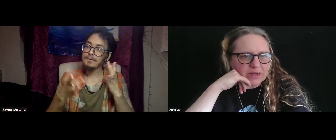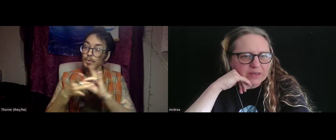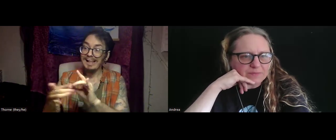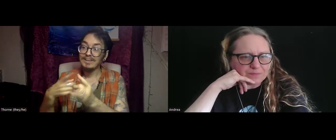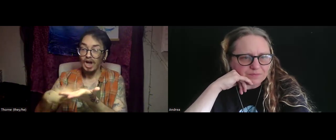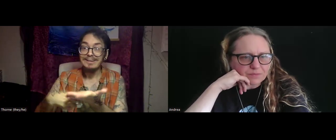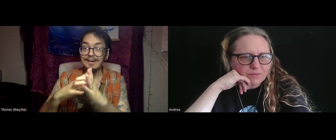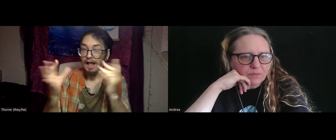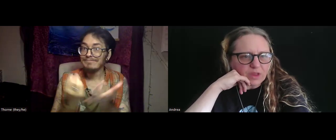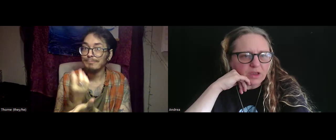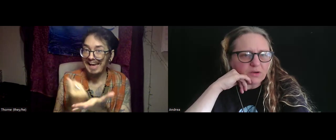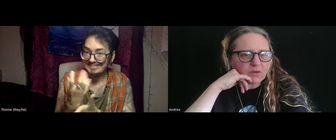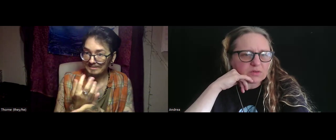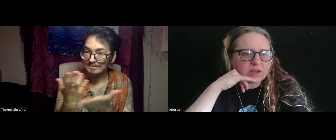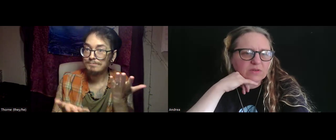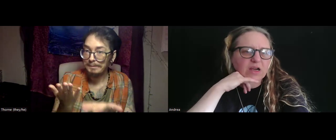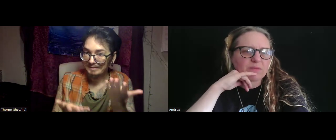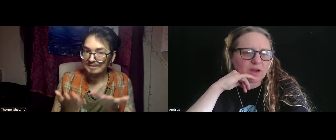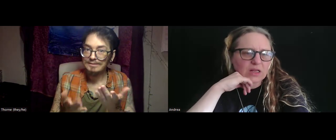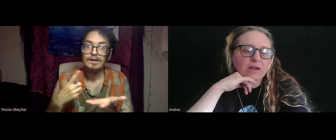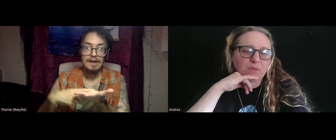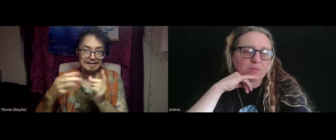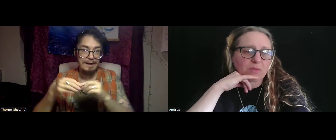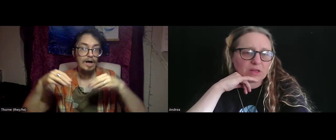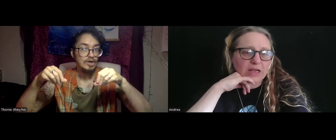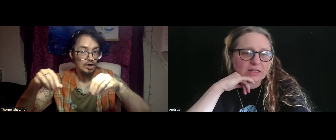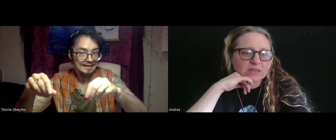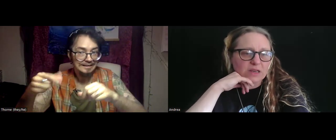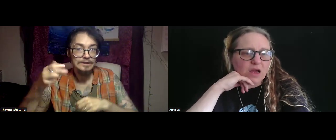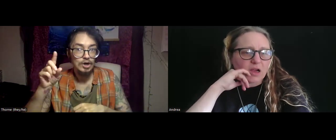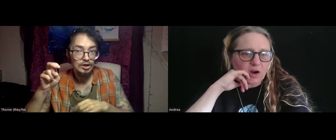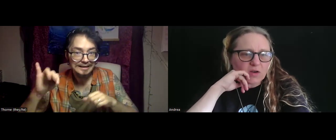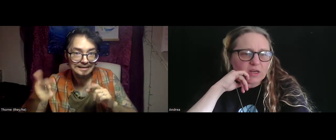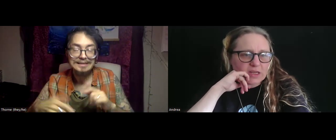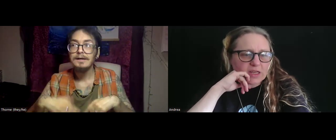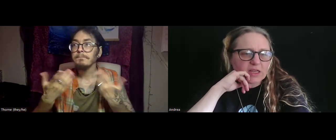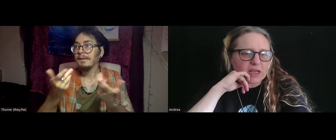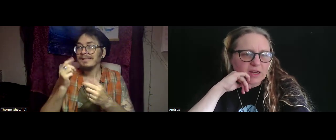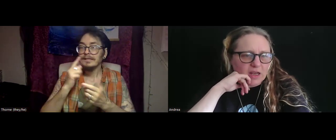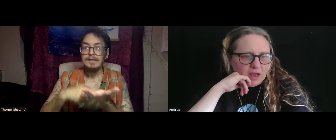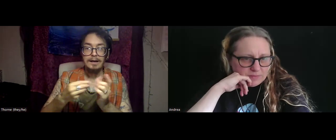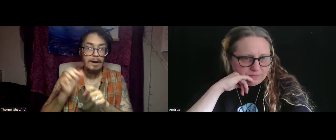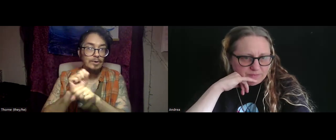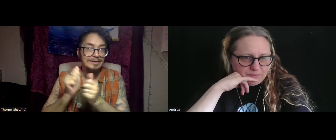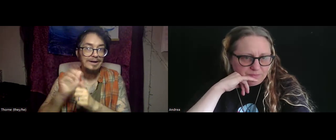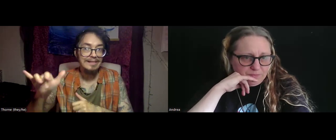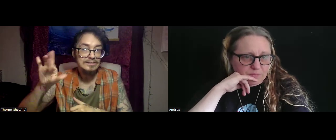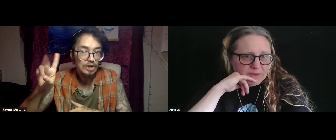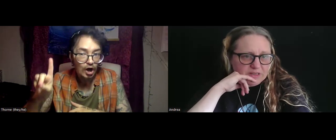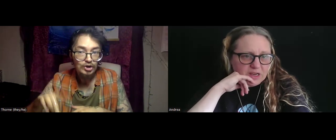very, they would talk about a lot about plants and gardening and maybe talking